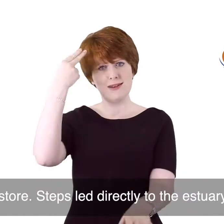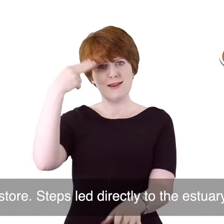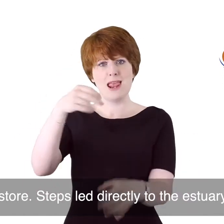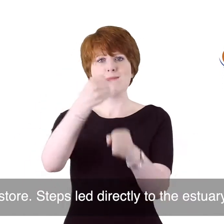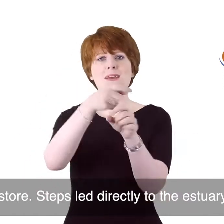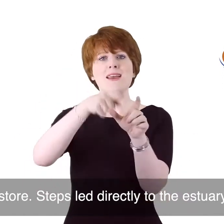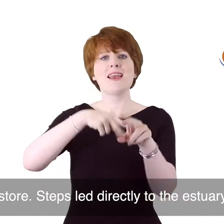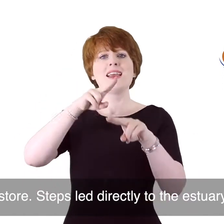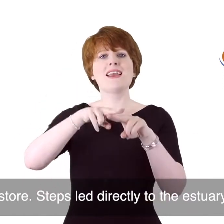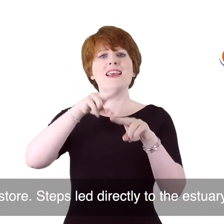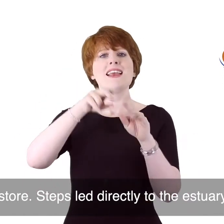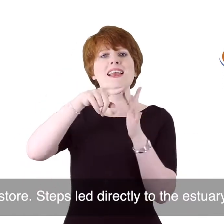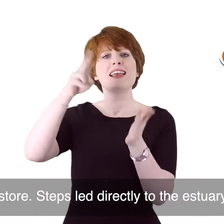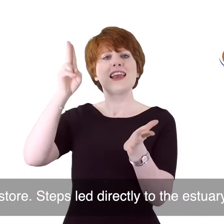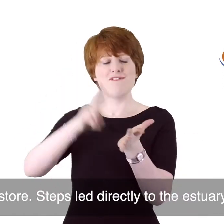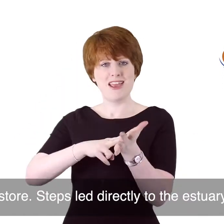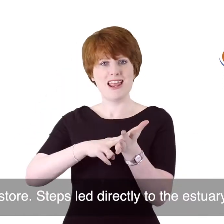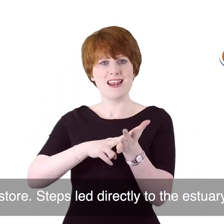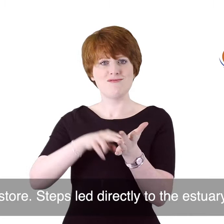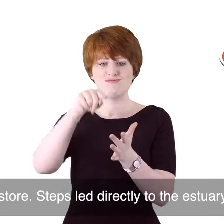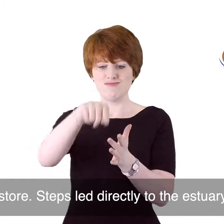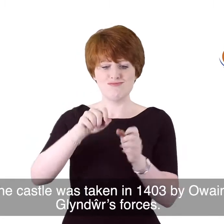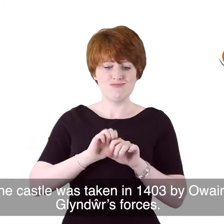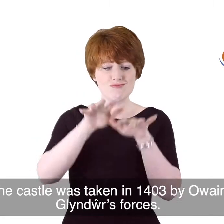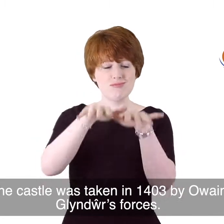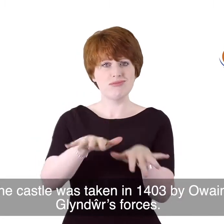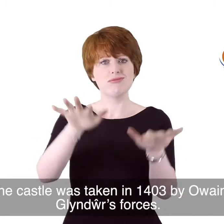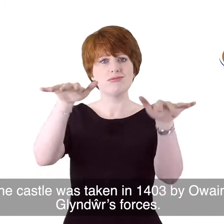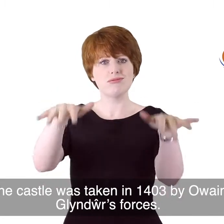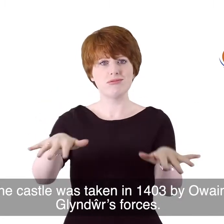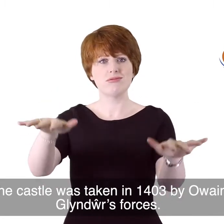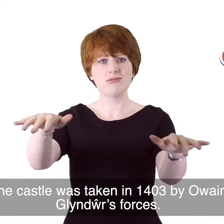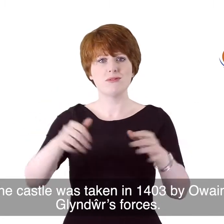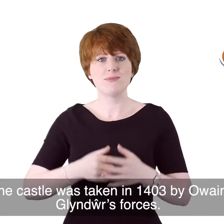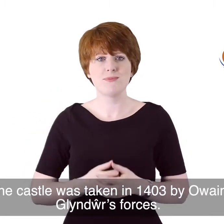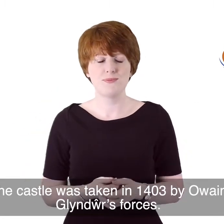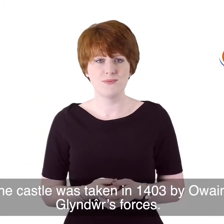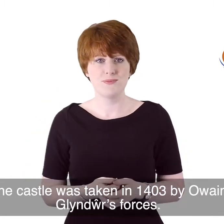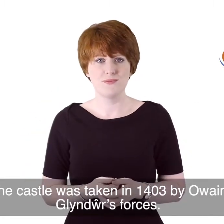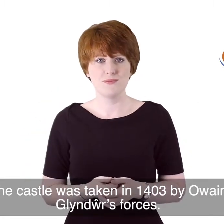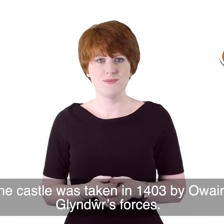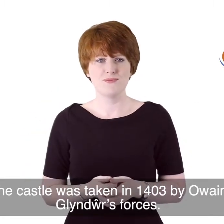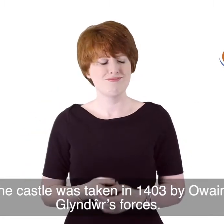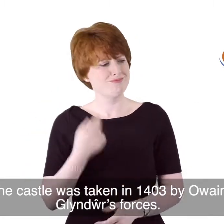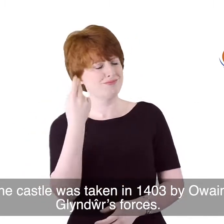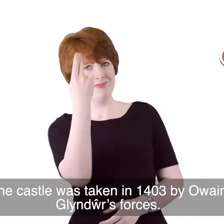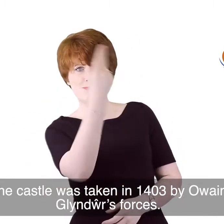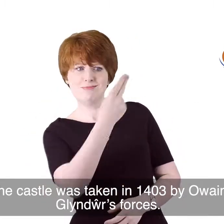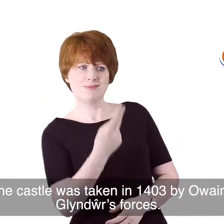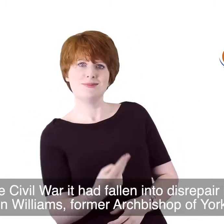led directly to the estuary shore. The castle was taken in 1403 by Owain Glyndwr's forces. By the